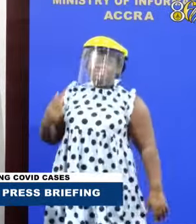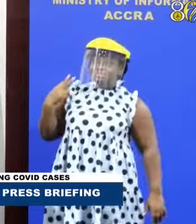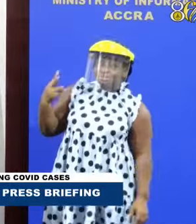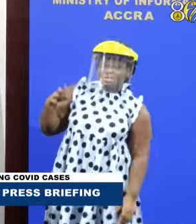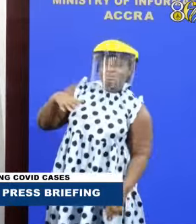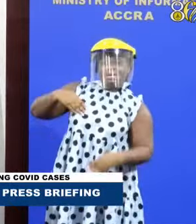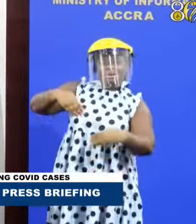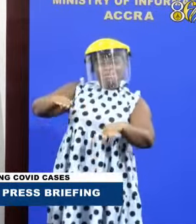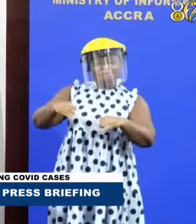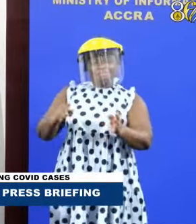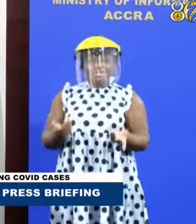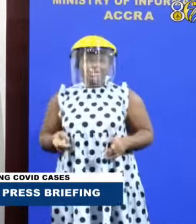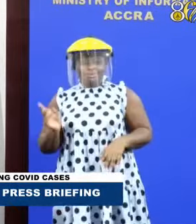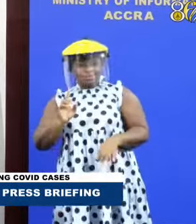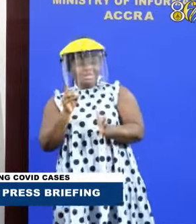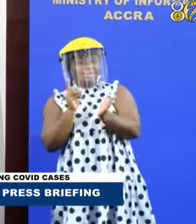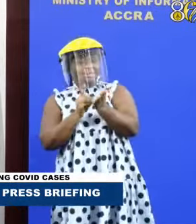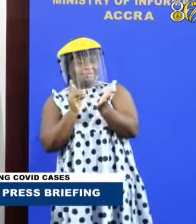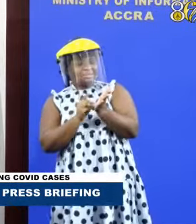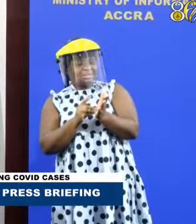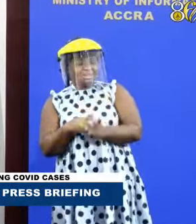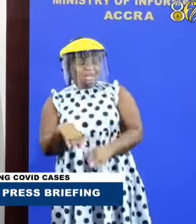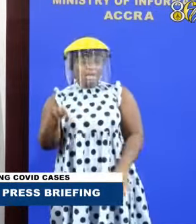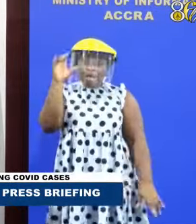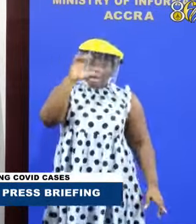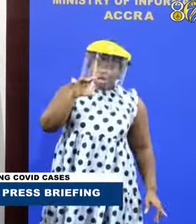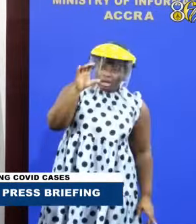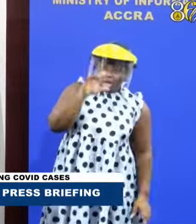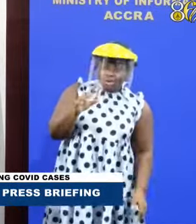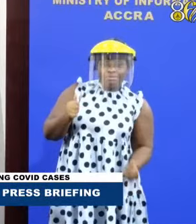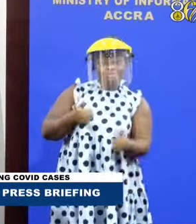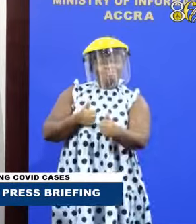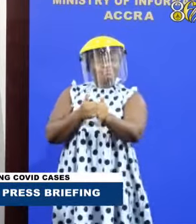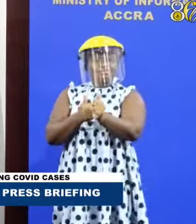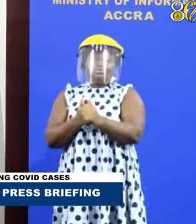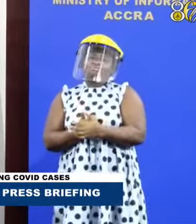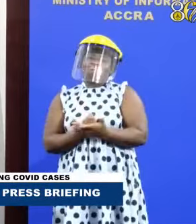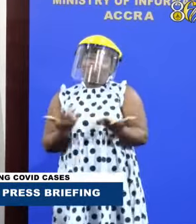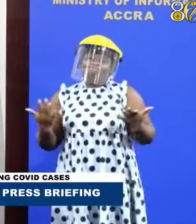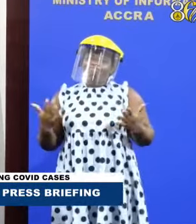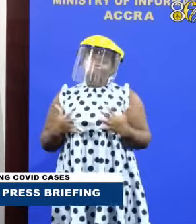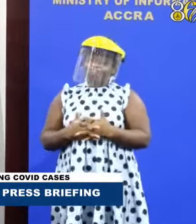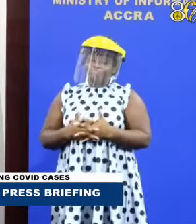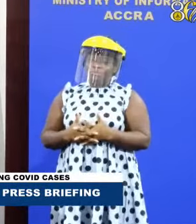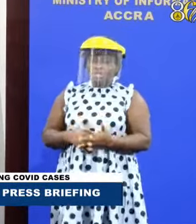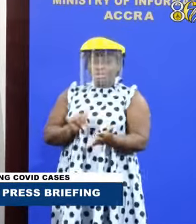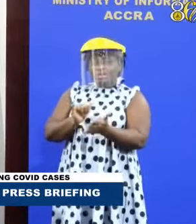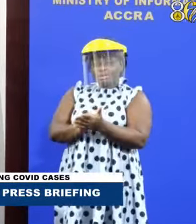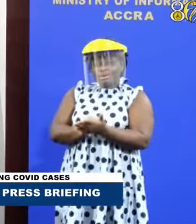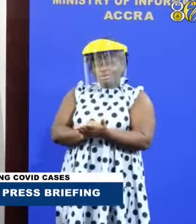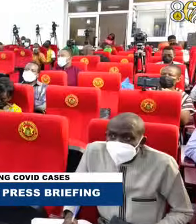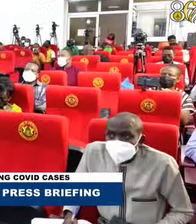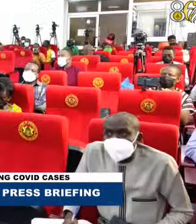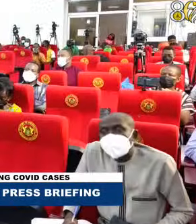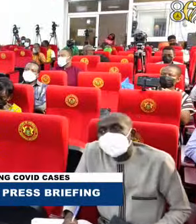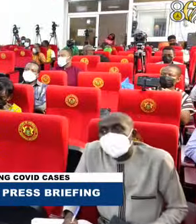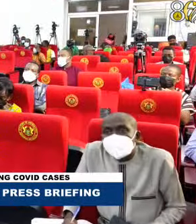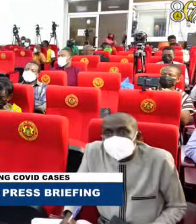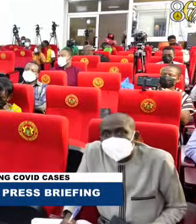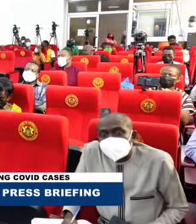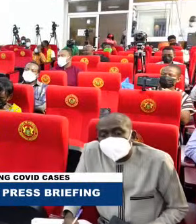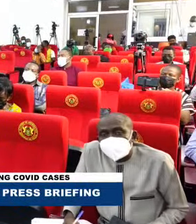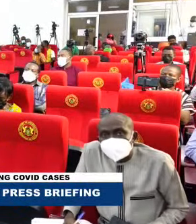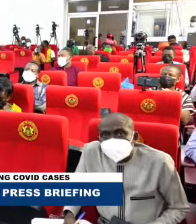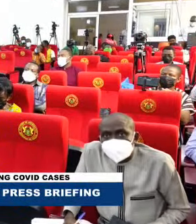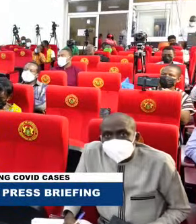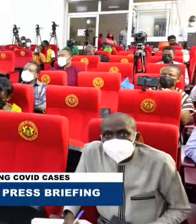etc. when the doctors are looking for them to see a follow-up on their issues. So these are the drivers for the thing, and we think we have